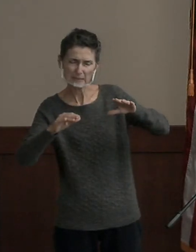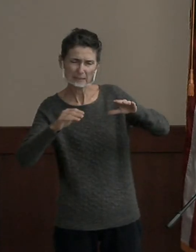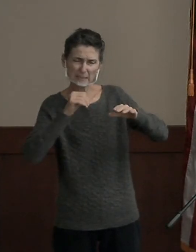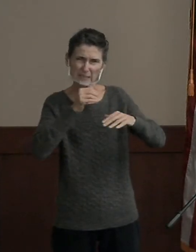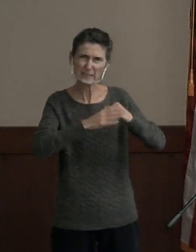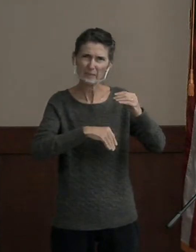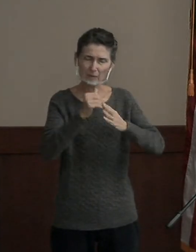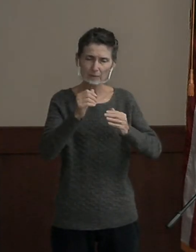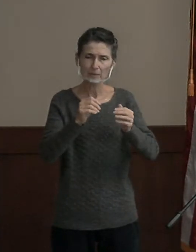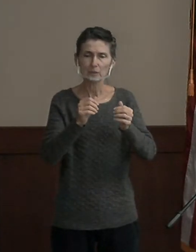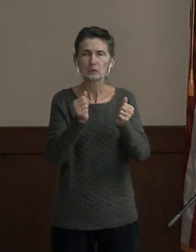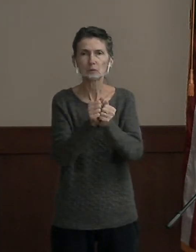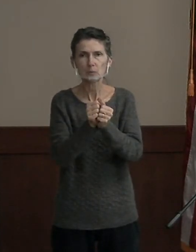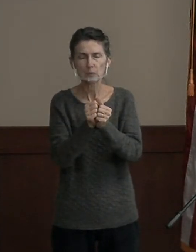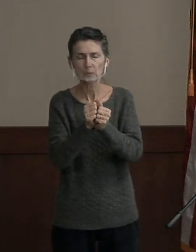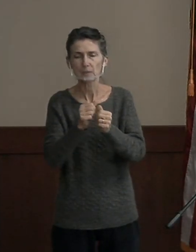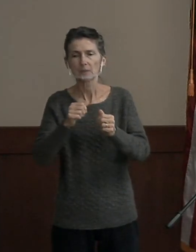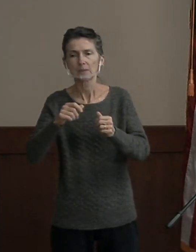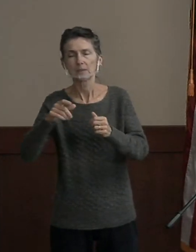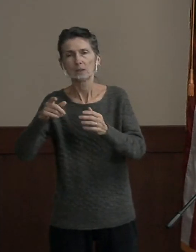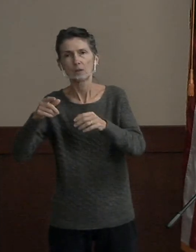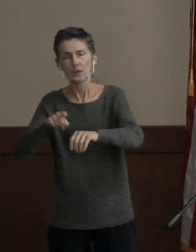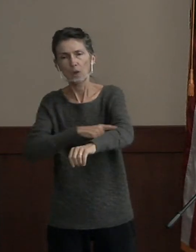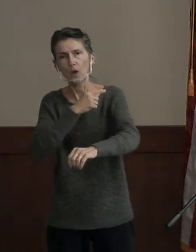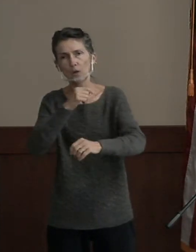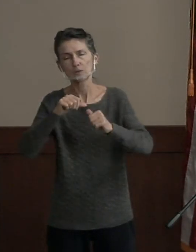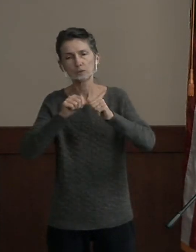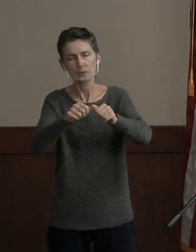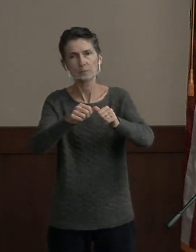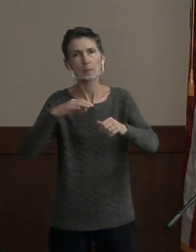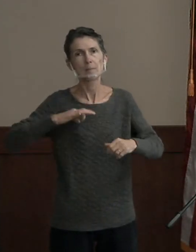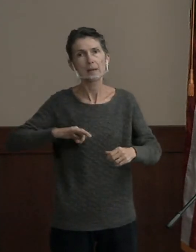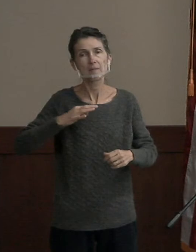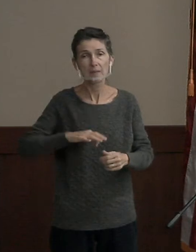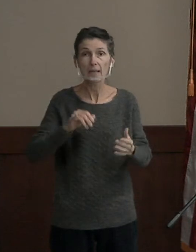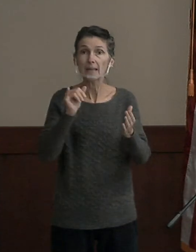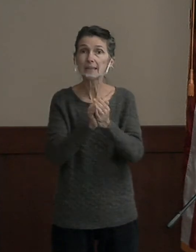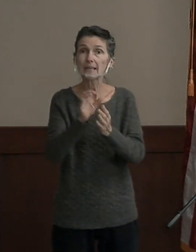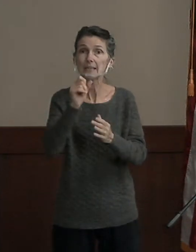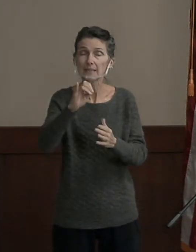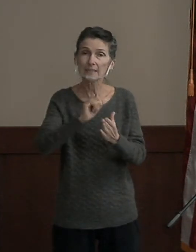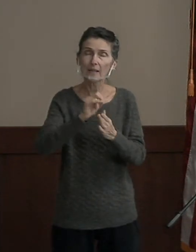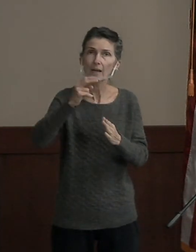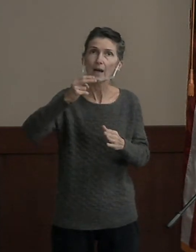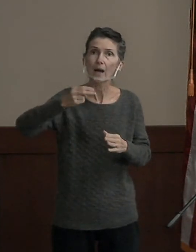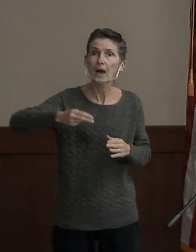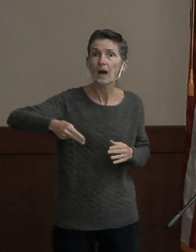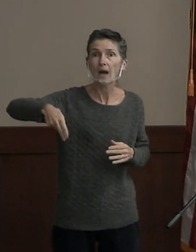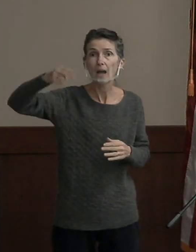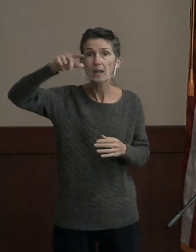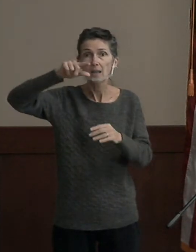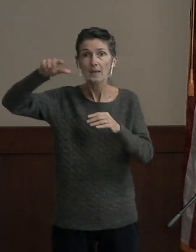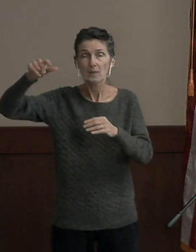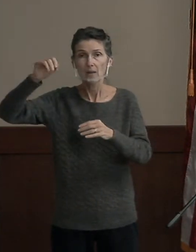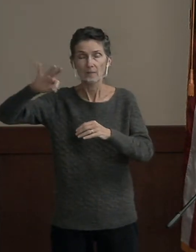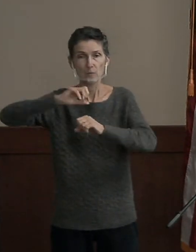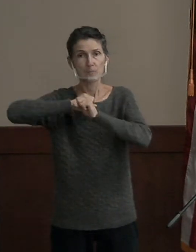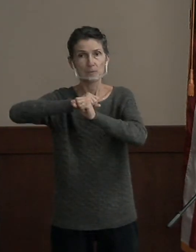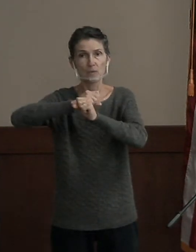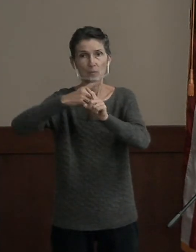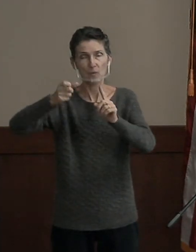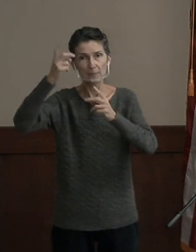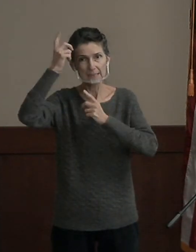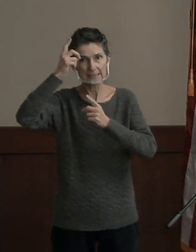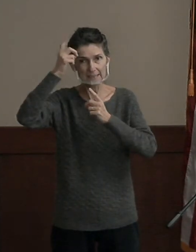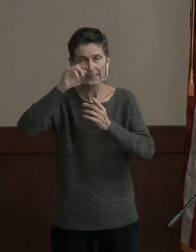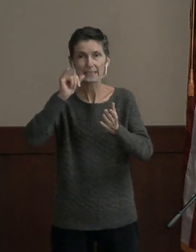over and against the long-term benefits. In this case, a high level of protection from a disease